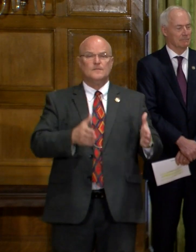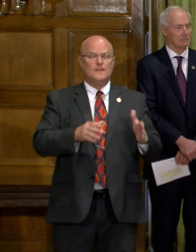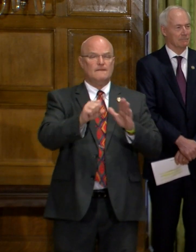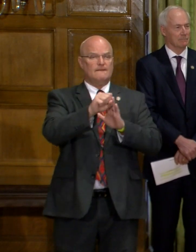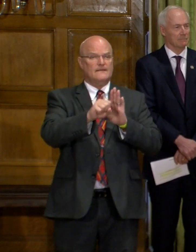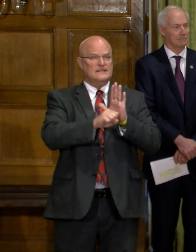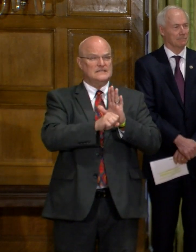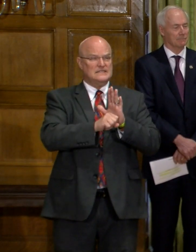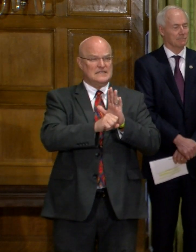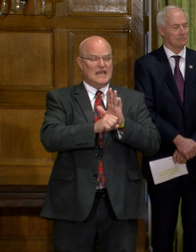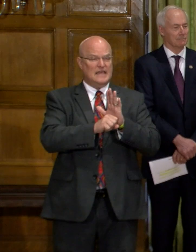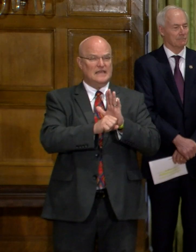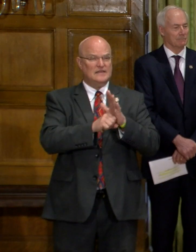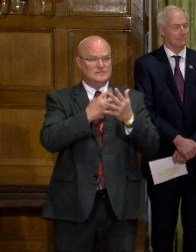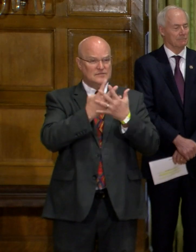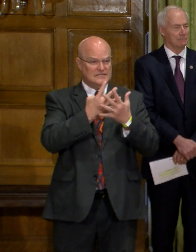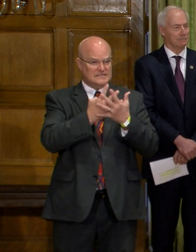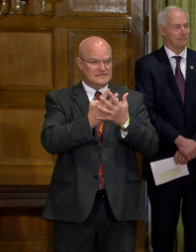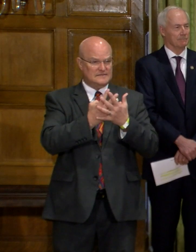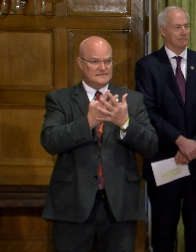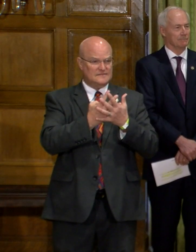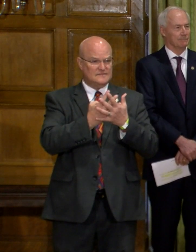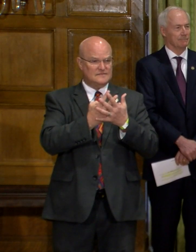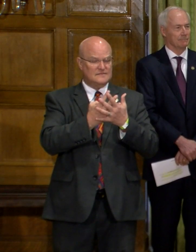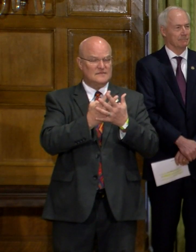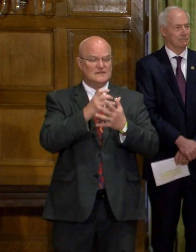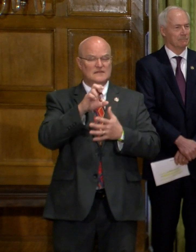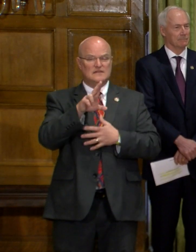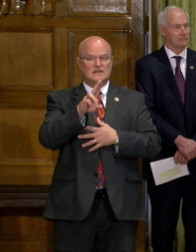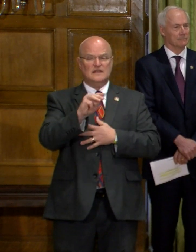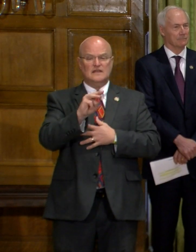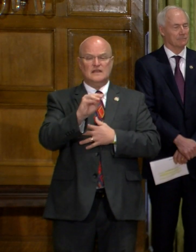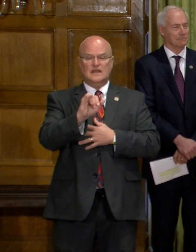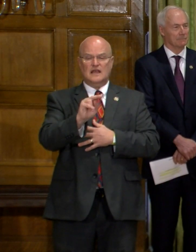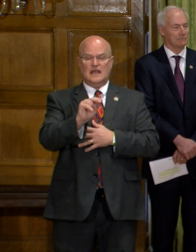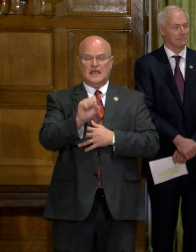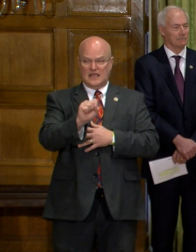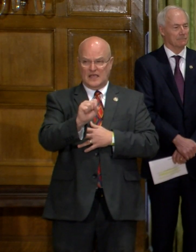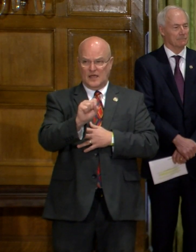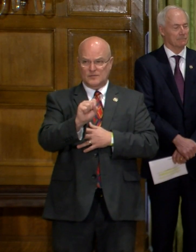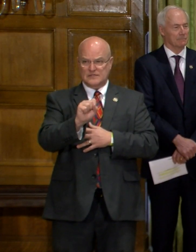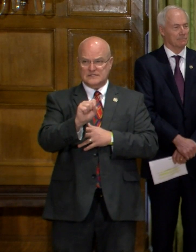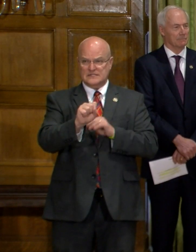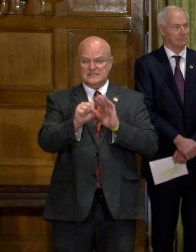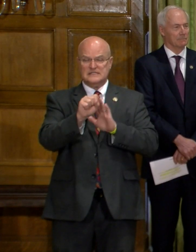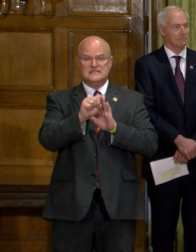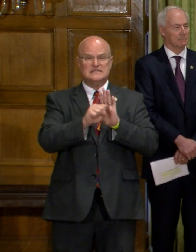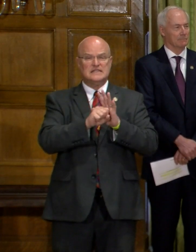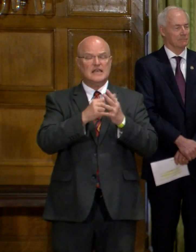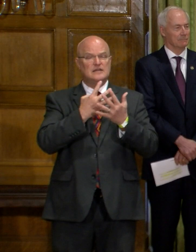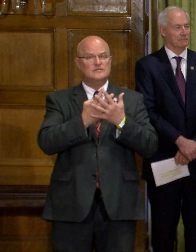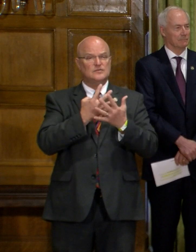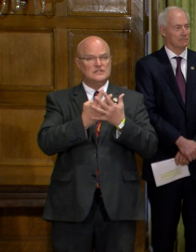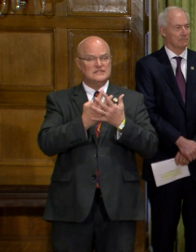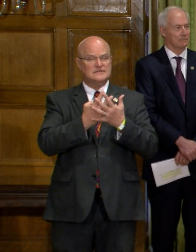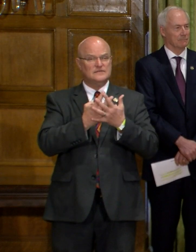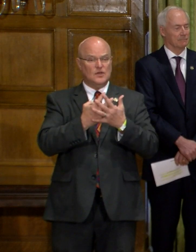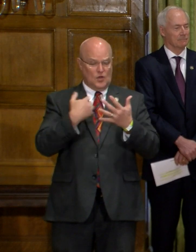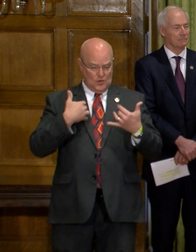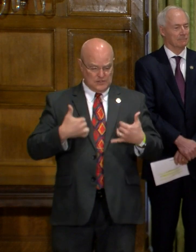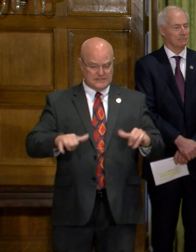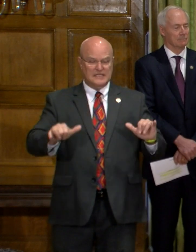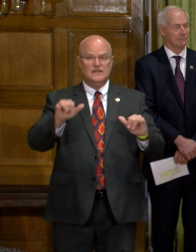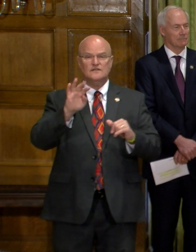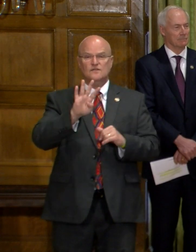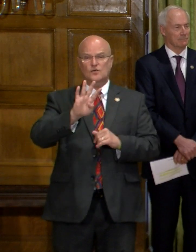state facilities, the Cummins State Prison, the Cummins unit, we're still